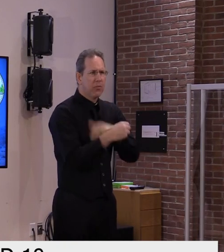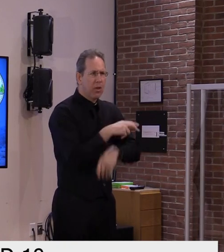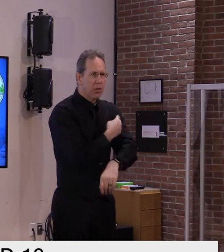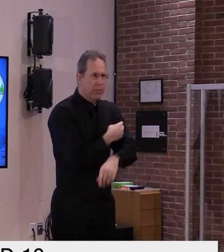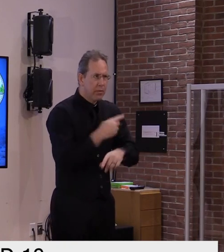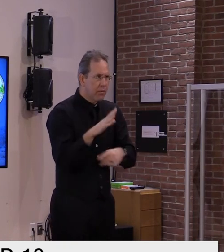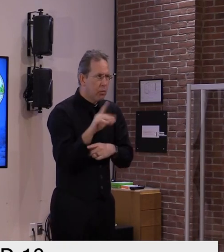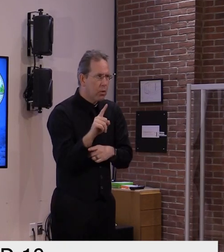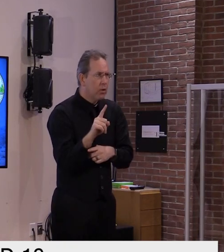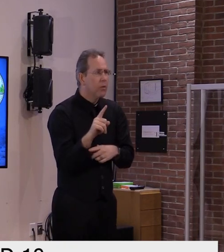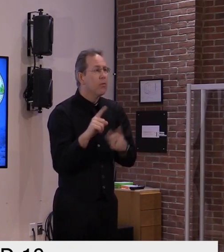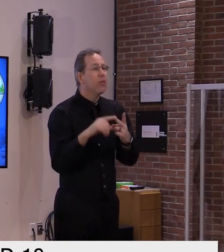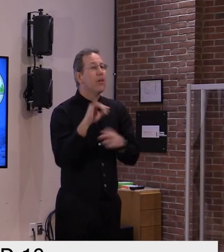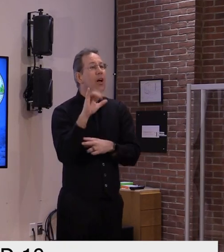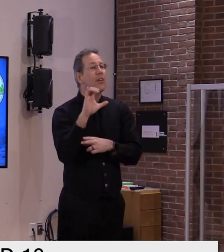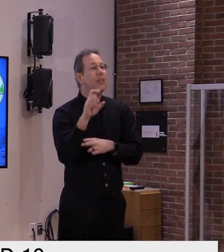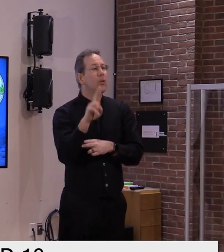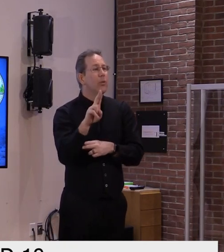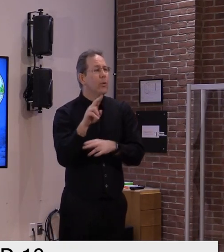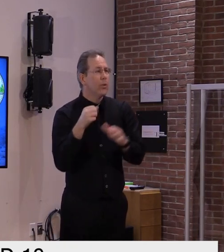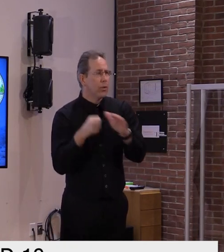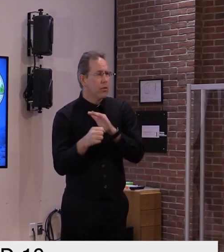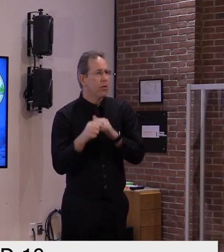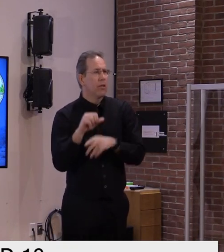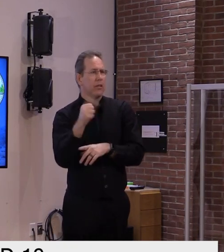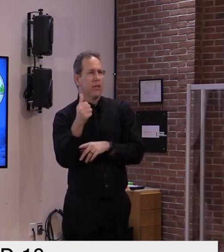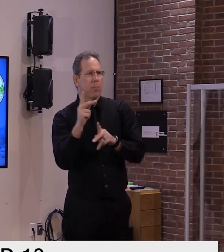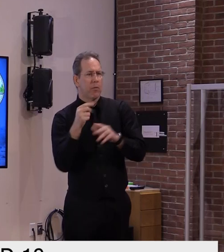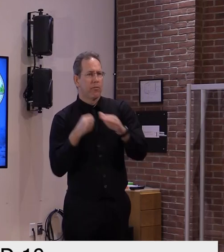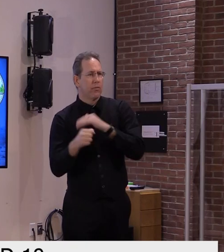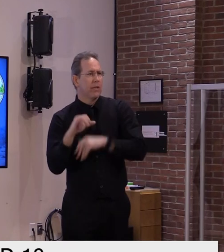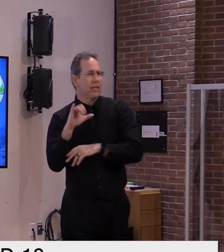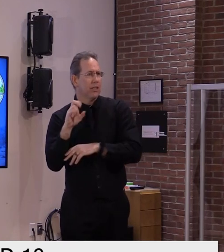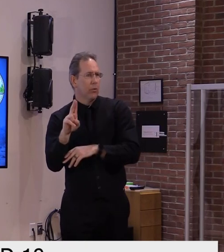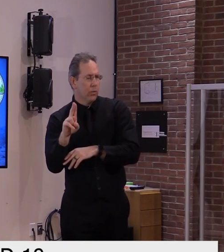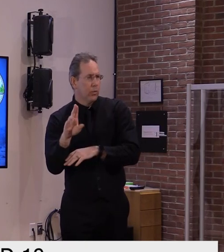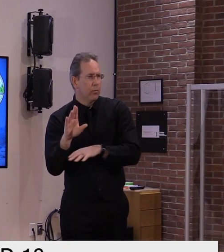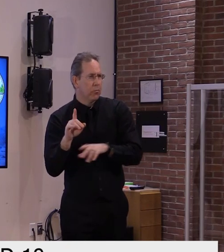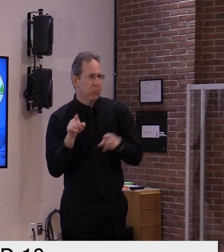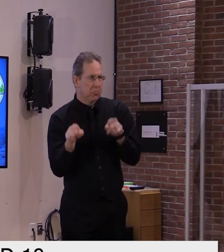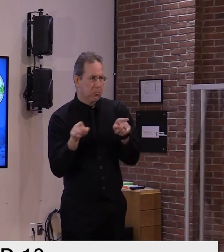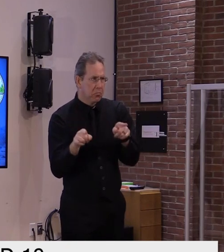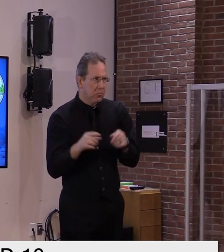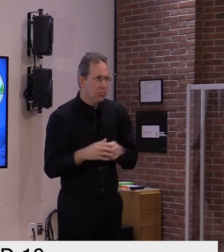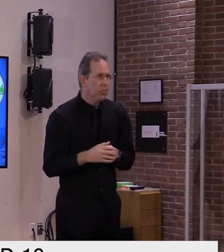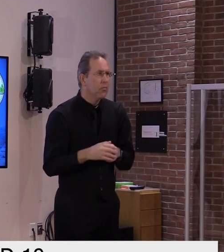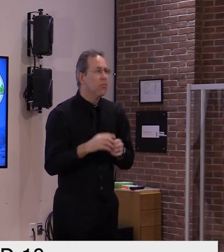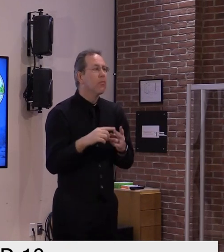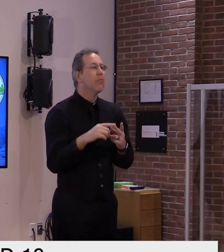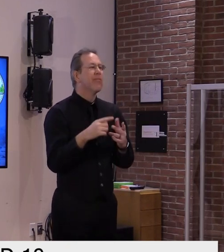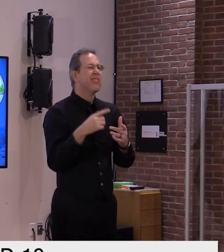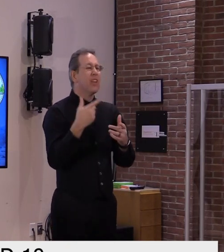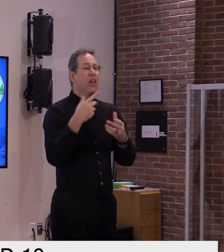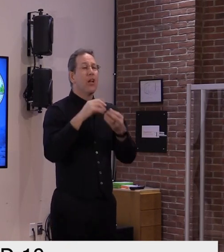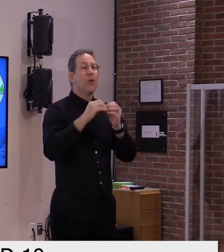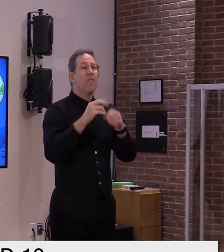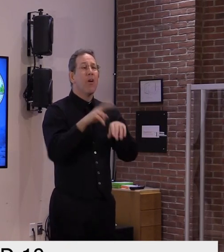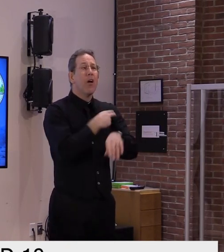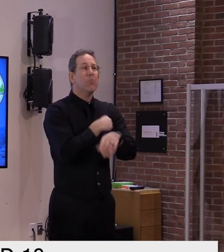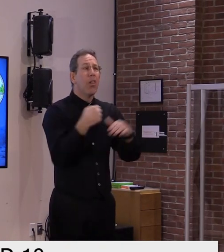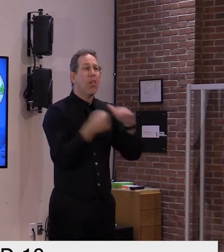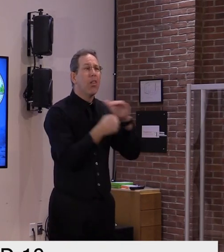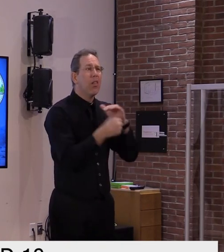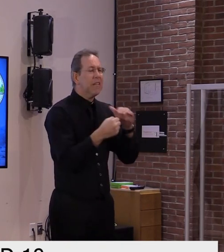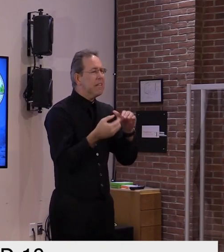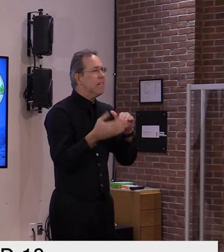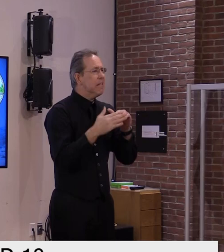in numbers of hospitalized patients continues to be higher recently, but as Commissioner Pichak just noted in his